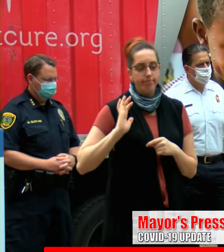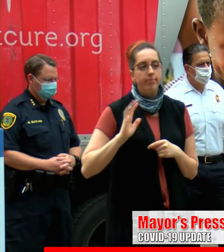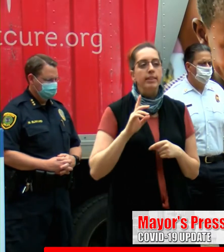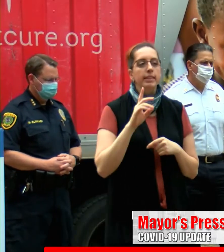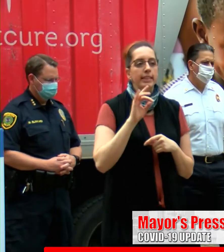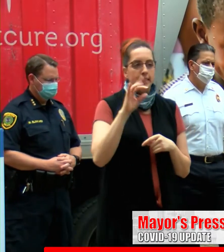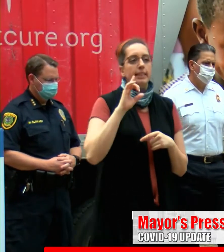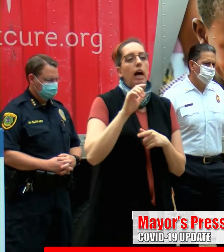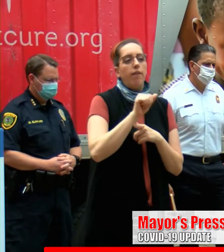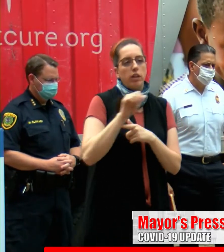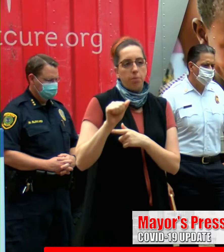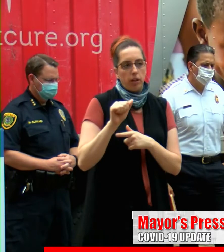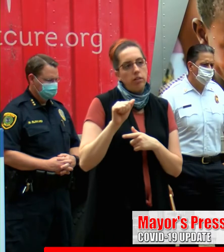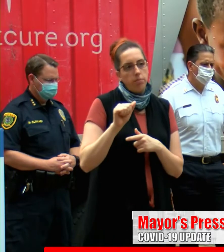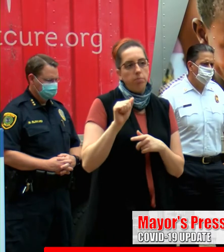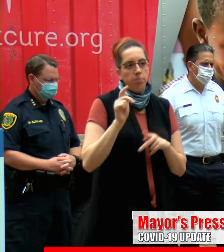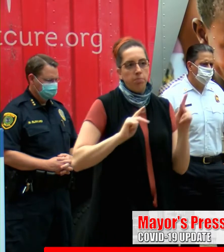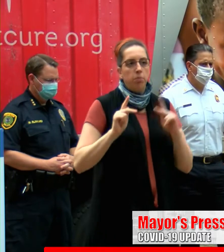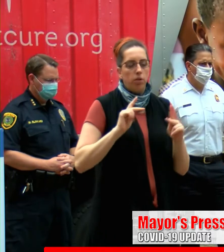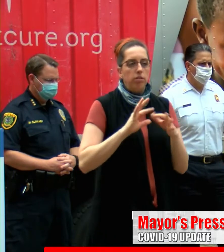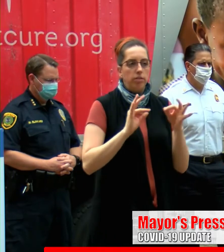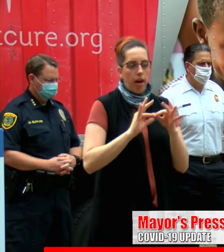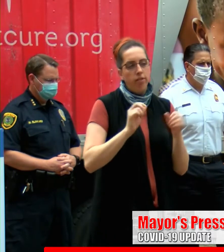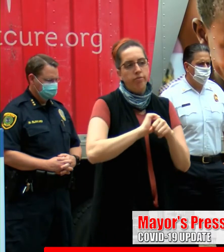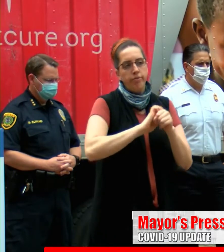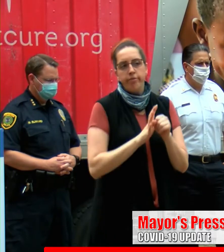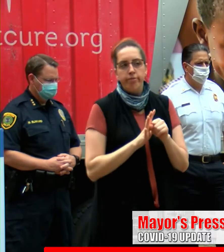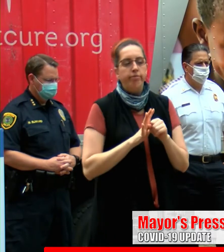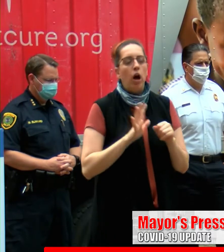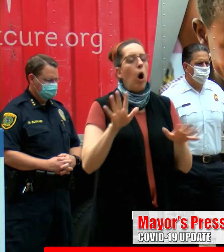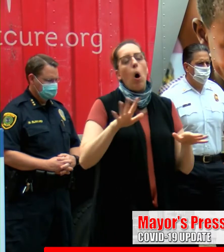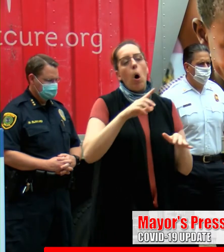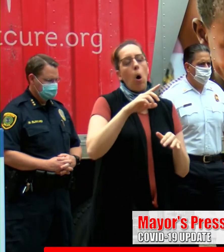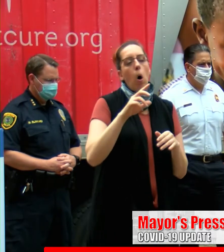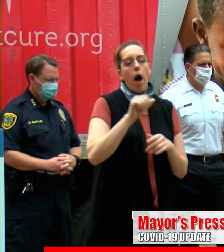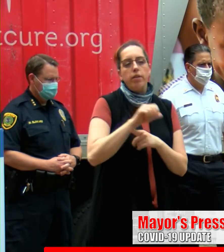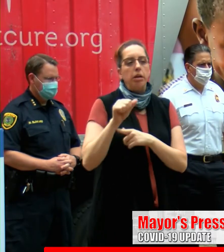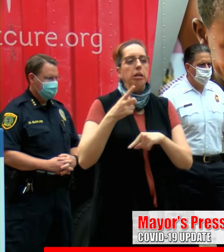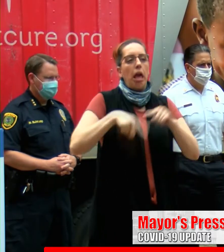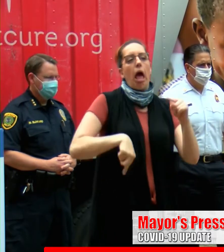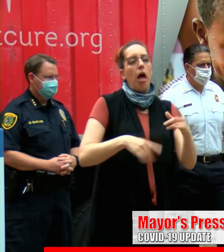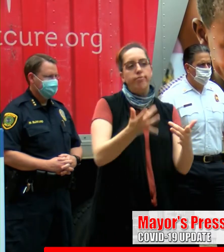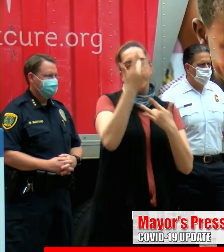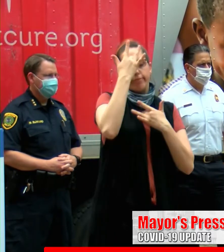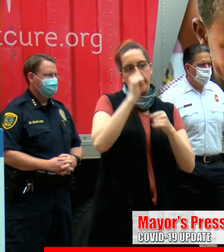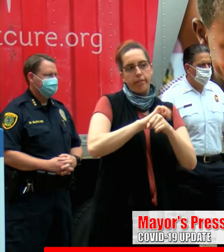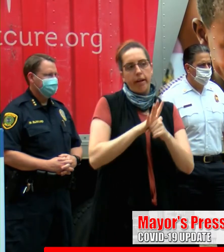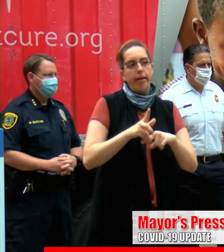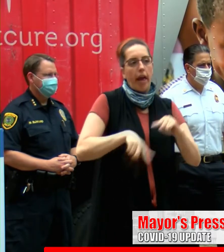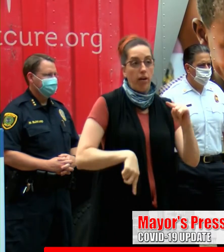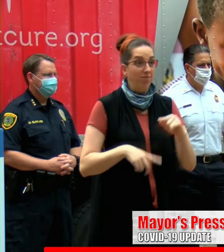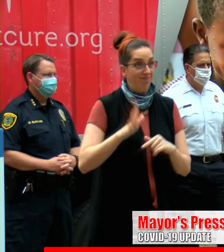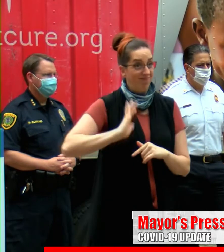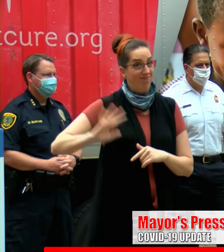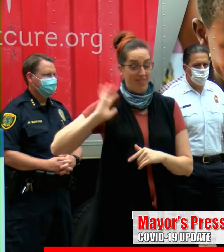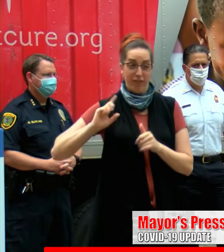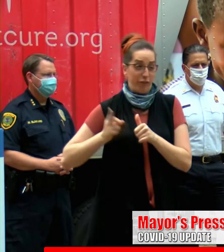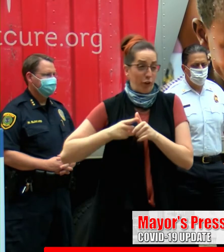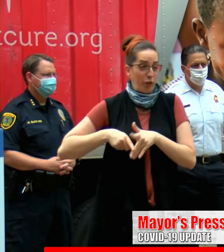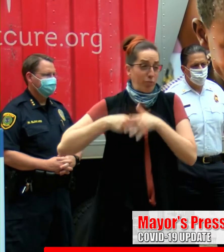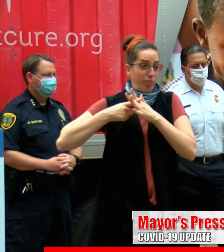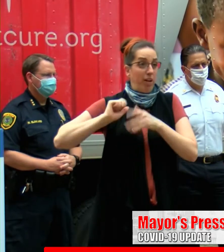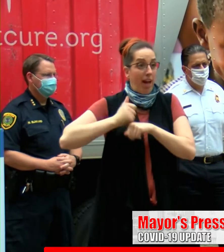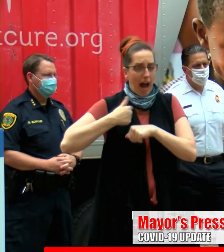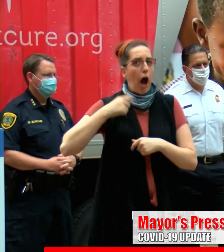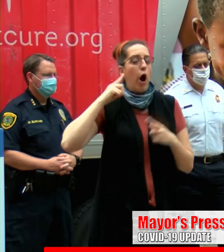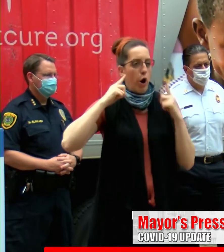when African Americans were saying that the coronavirus, African Americans couldn't get it. At the very beginning, I